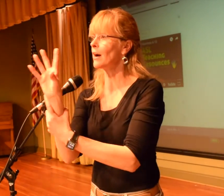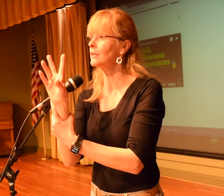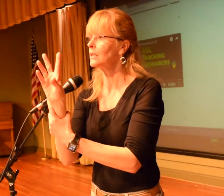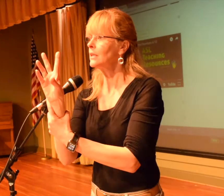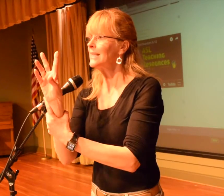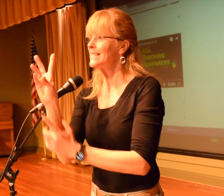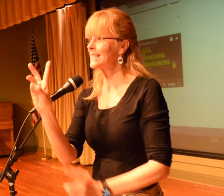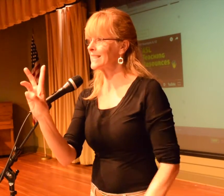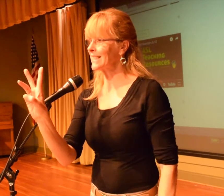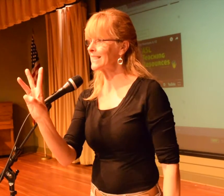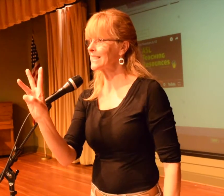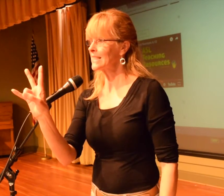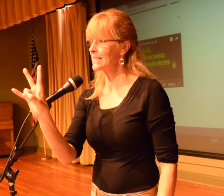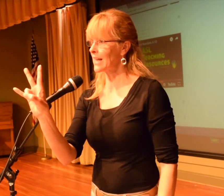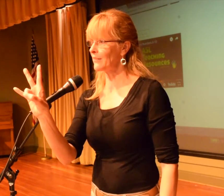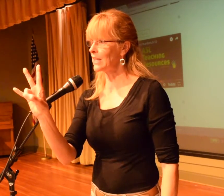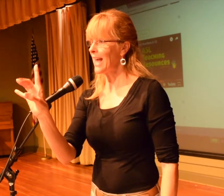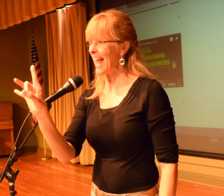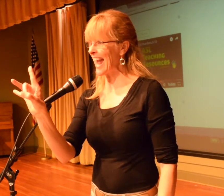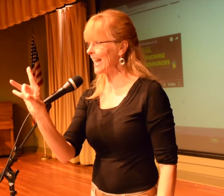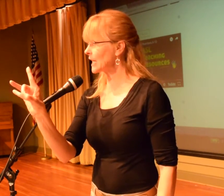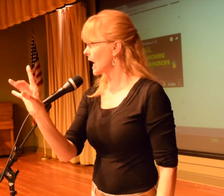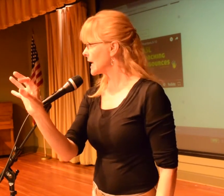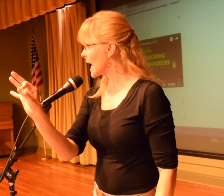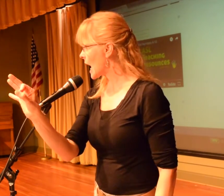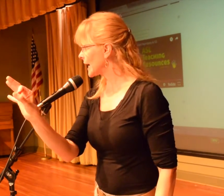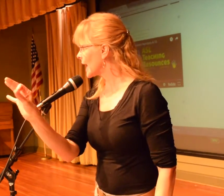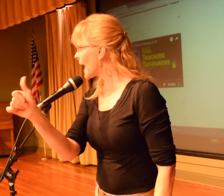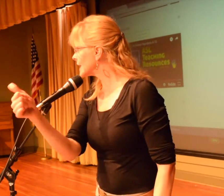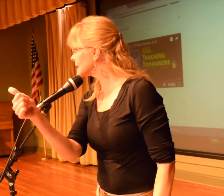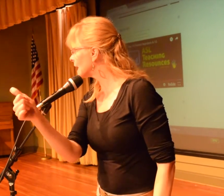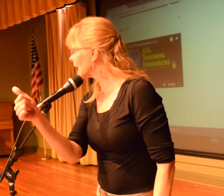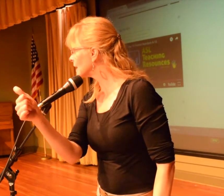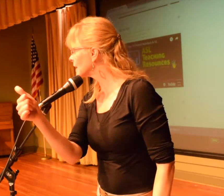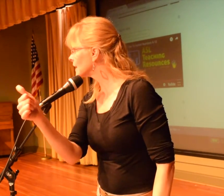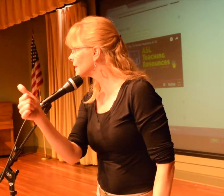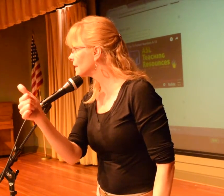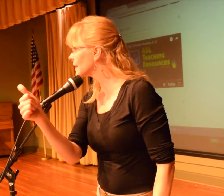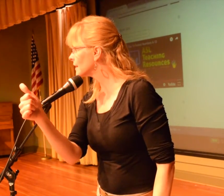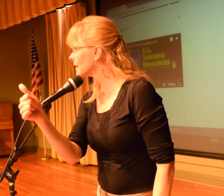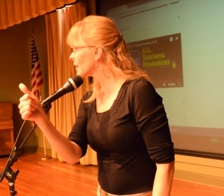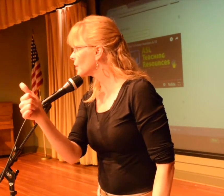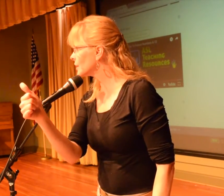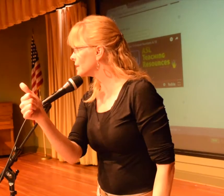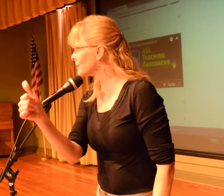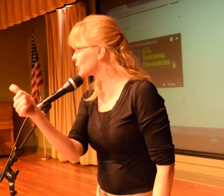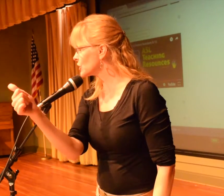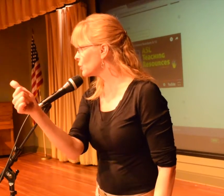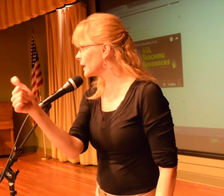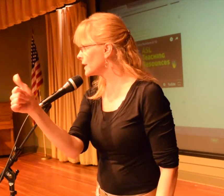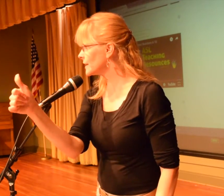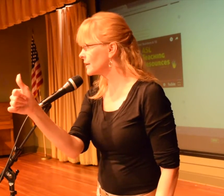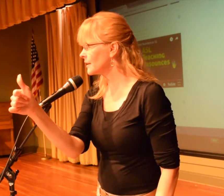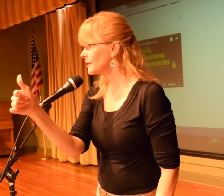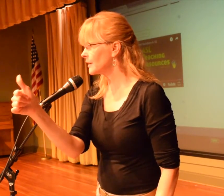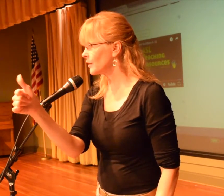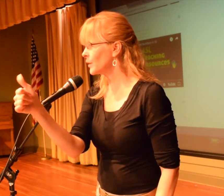out. 6, 7, 8, 9, and 10. Good. Make sure you wiggle it. Wiggle